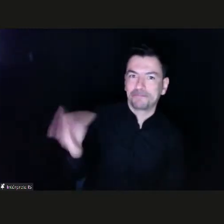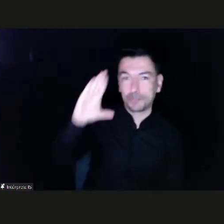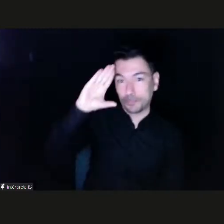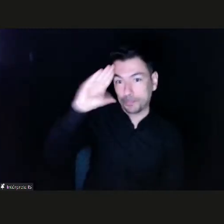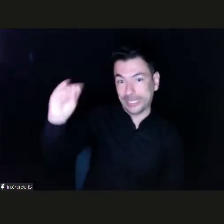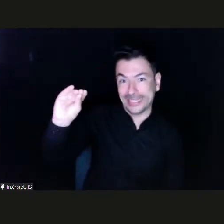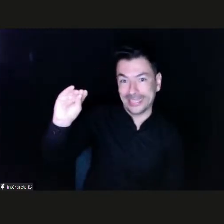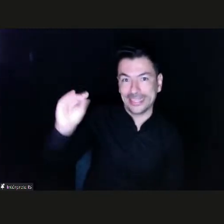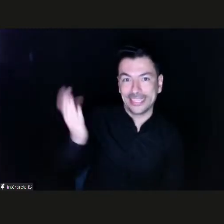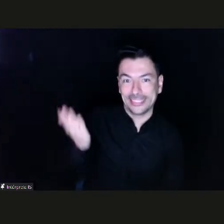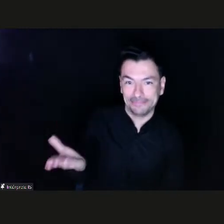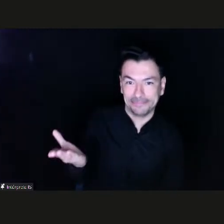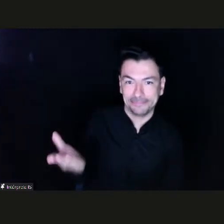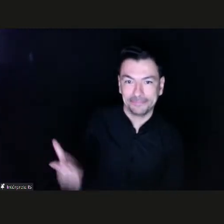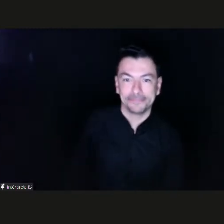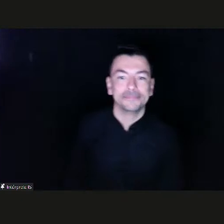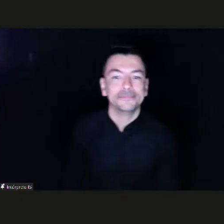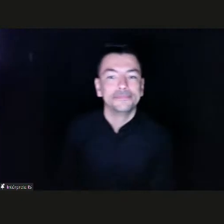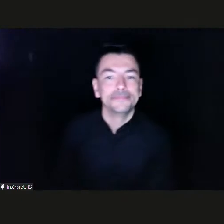Winfried Weck.